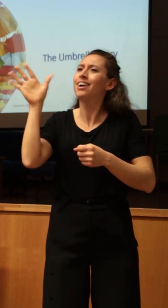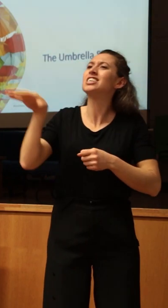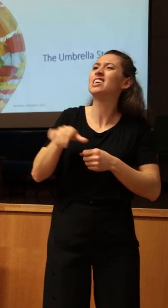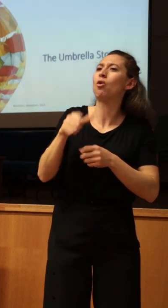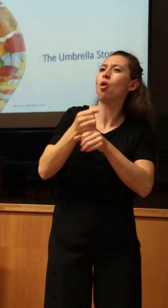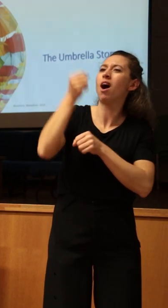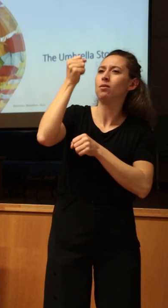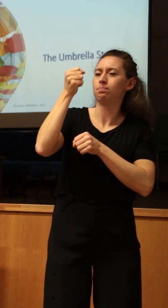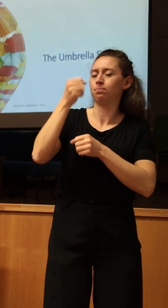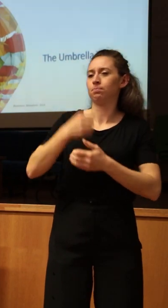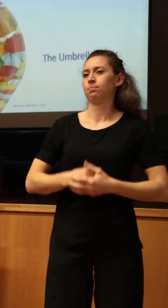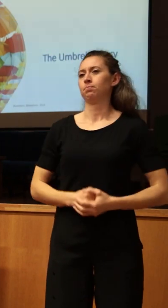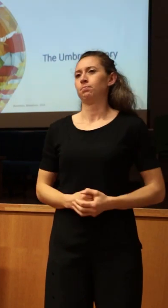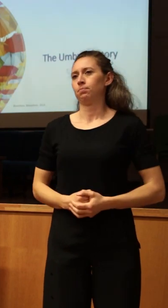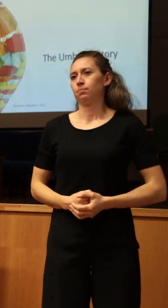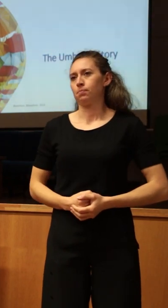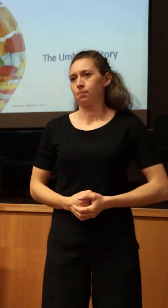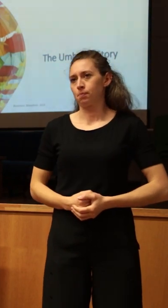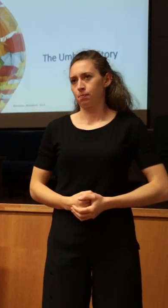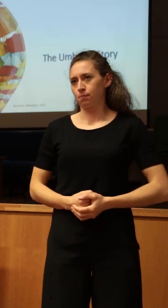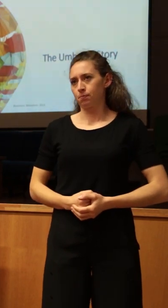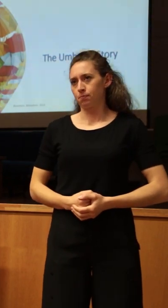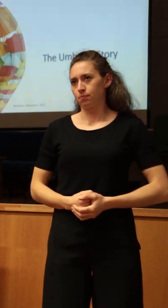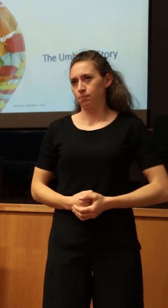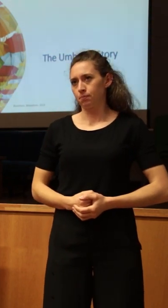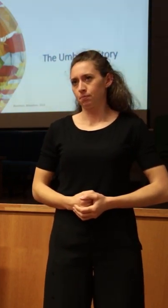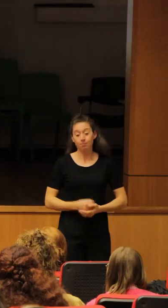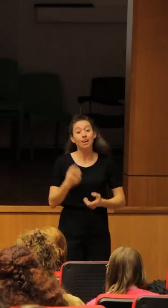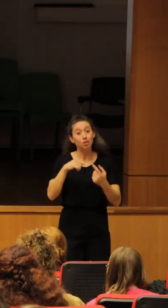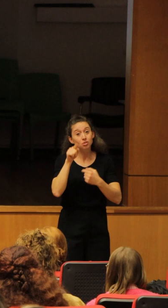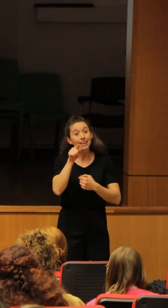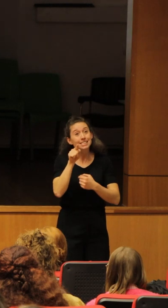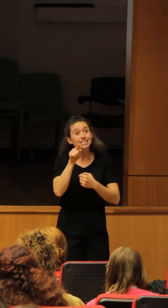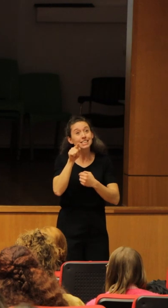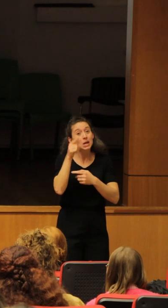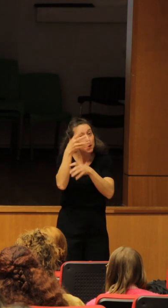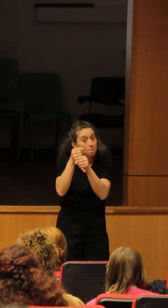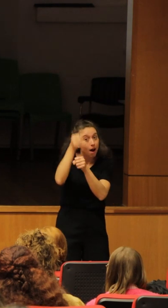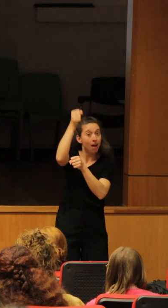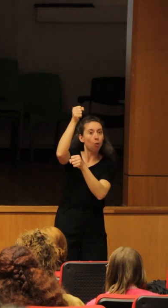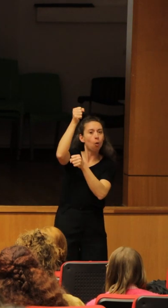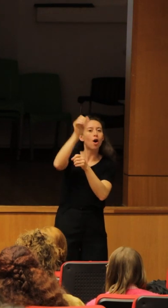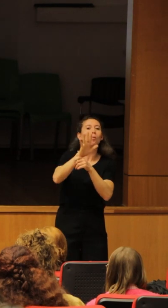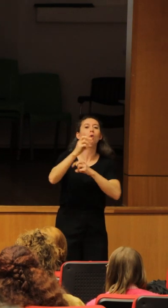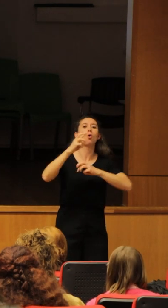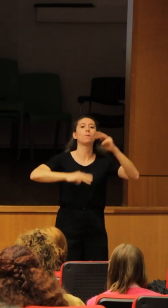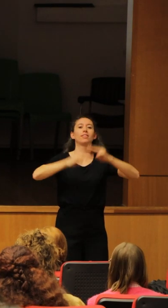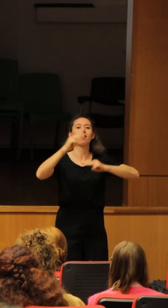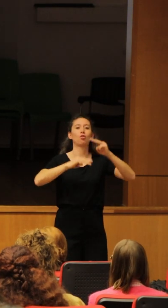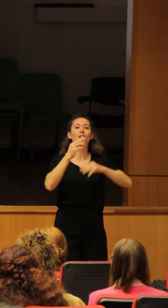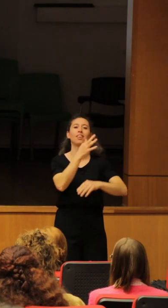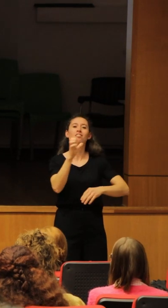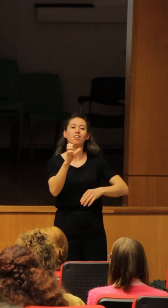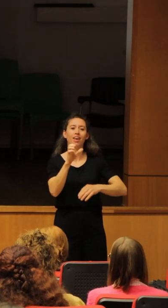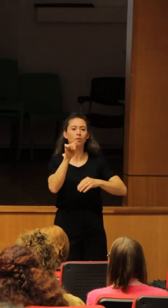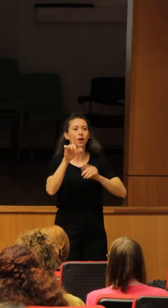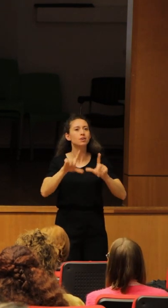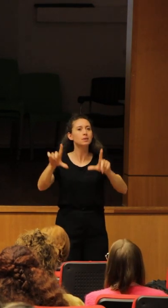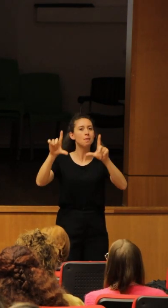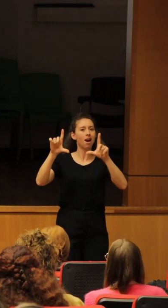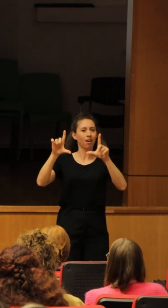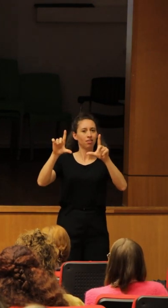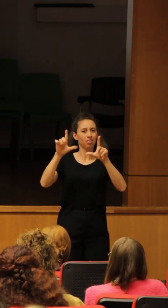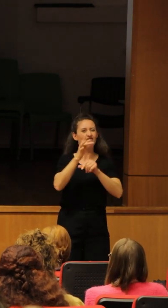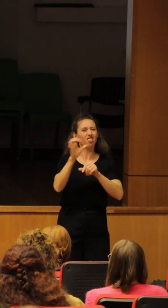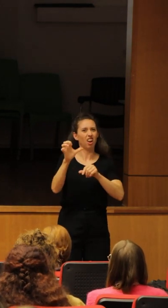is a metaphor for faith and that in its image. Entonces ese paraguas es una metáfora para la fe, es una imagen.